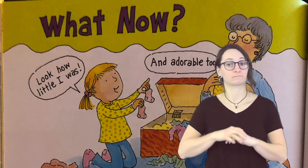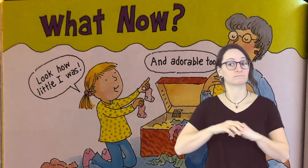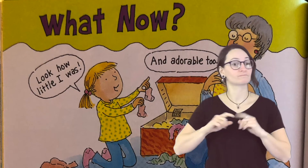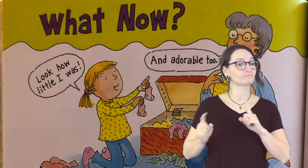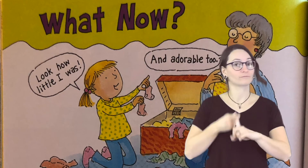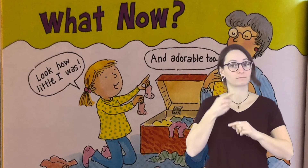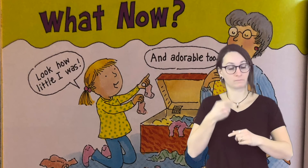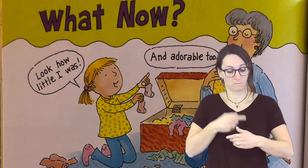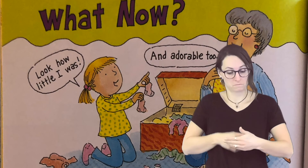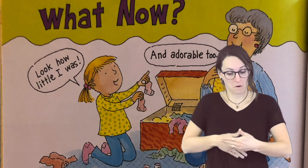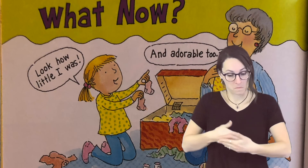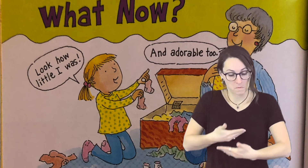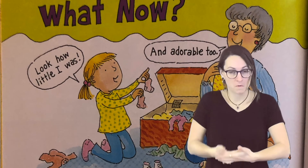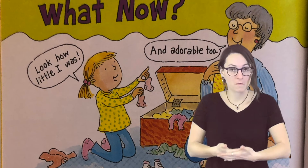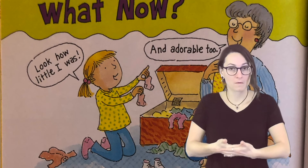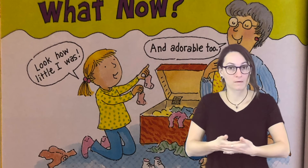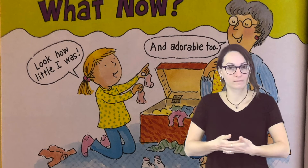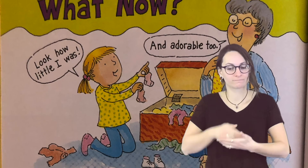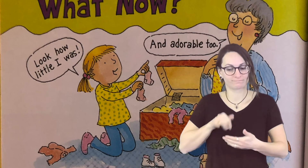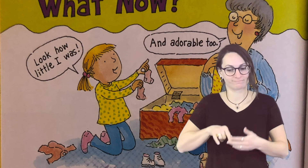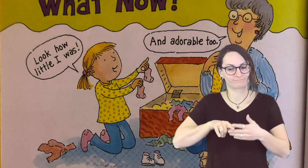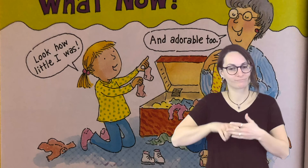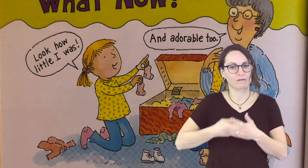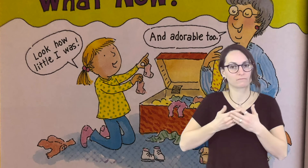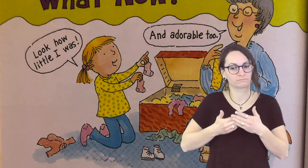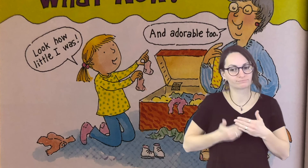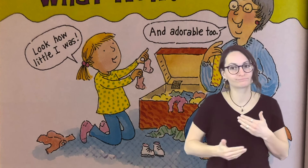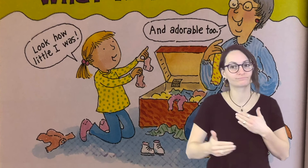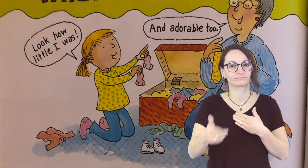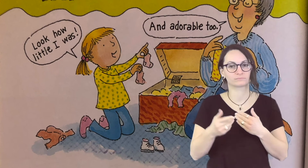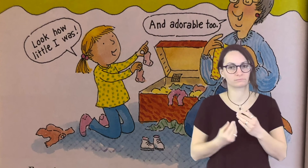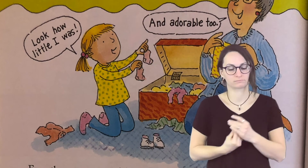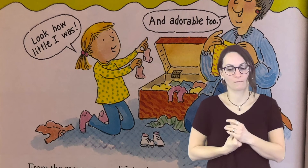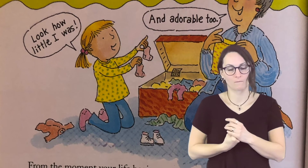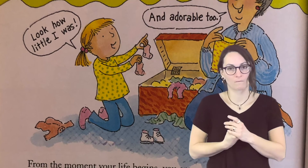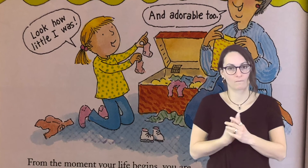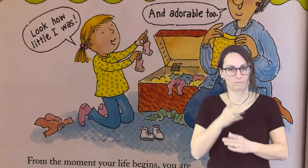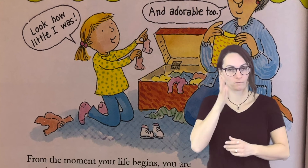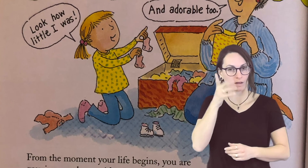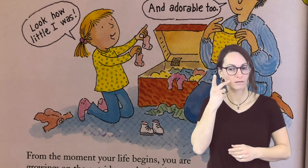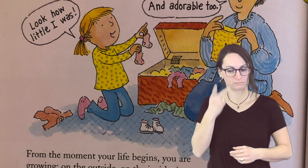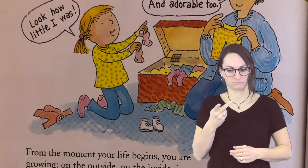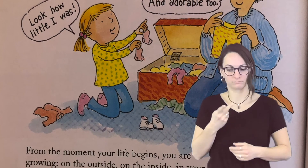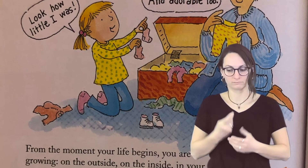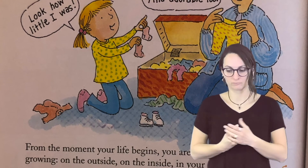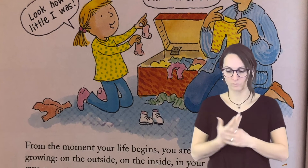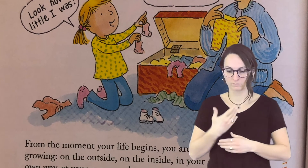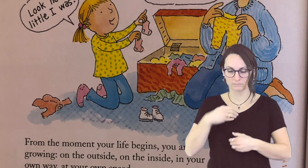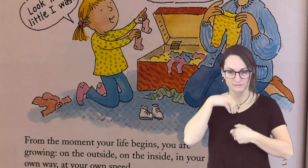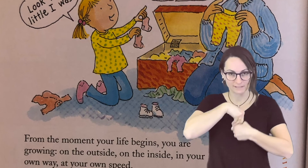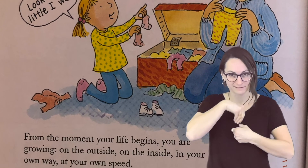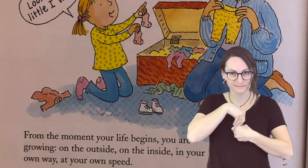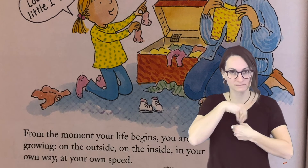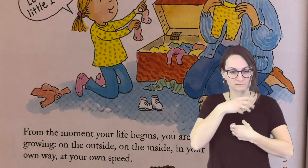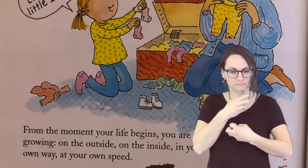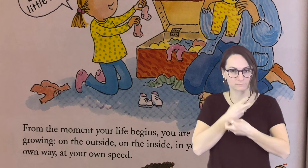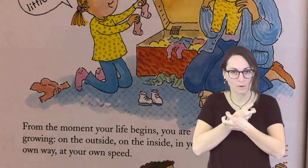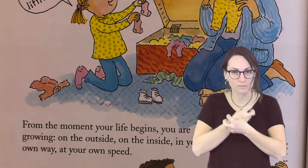From the moment your life begins, you are growing, on the outside, on the inside, in your own